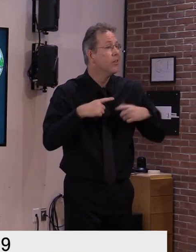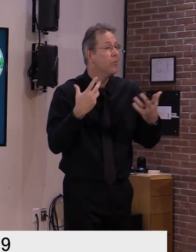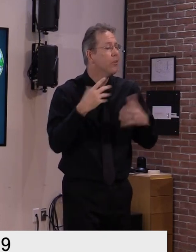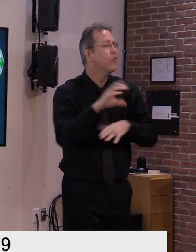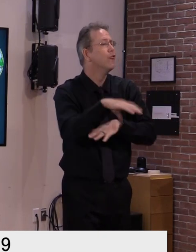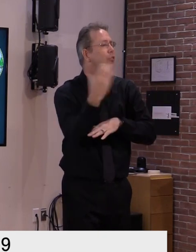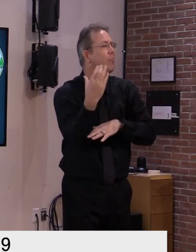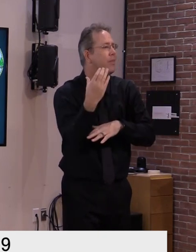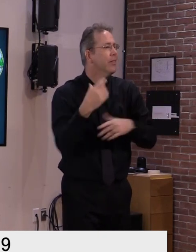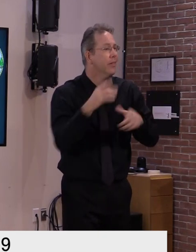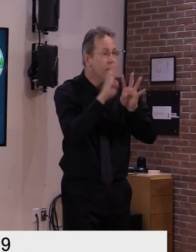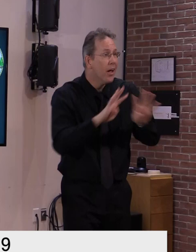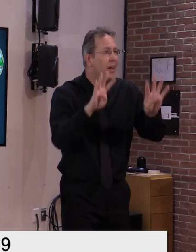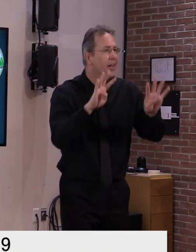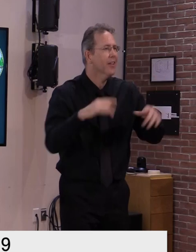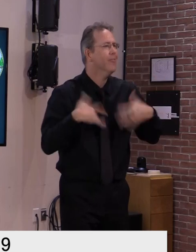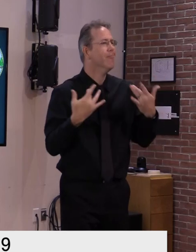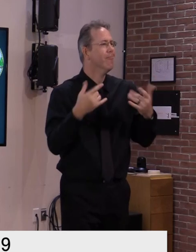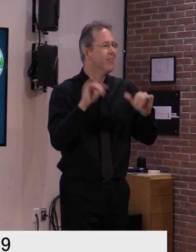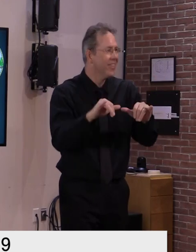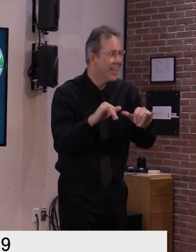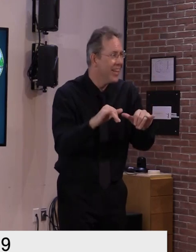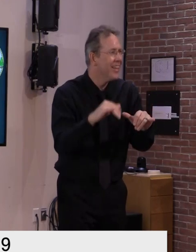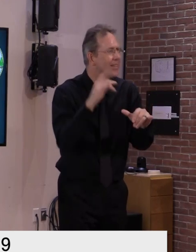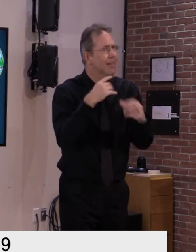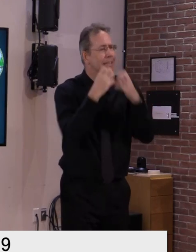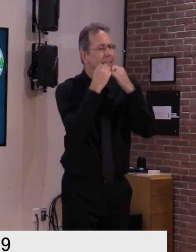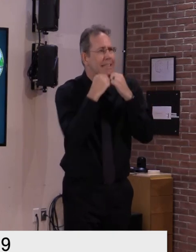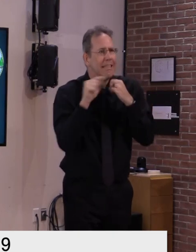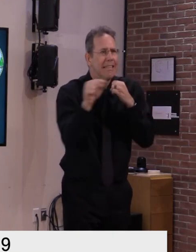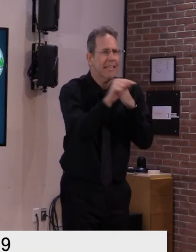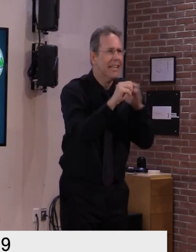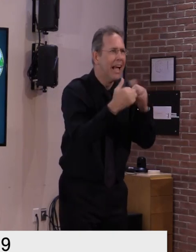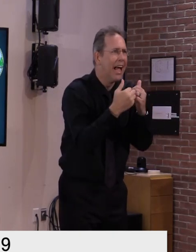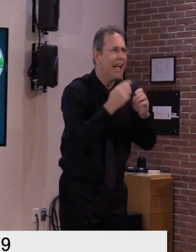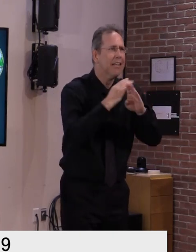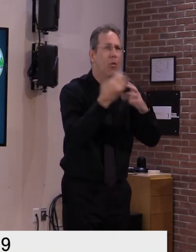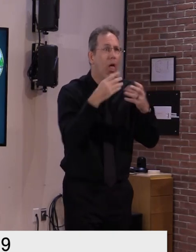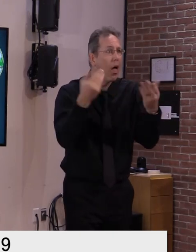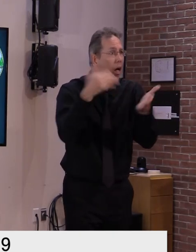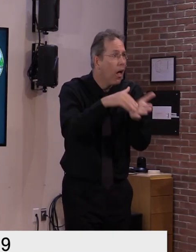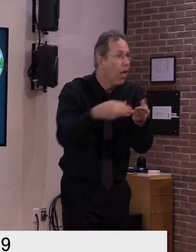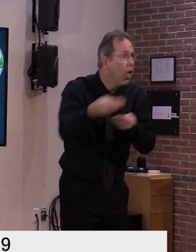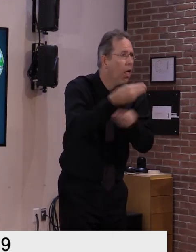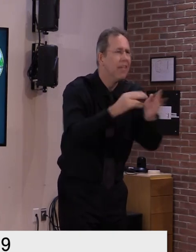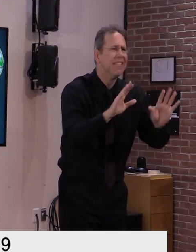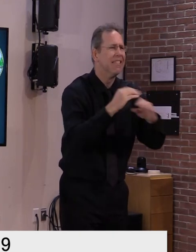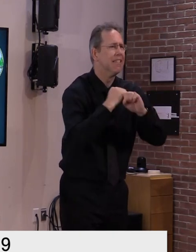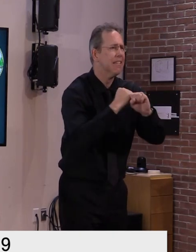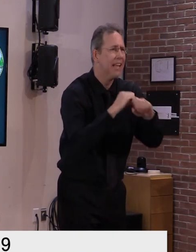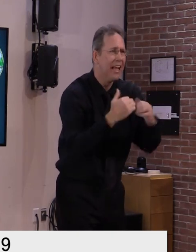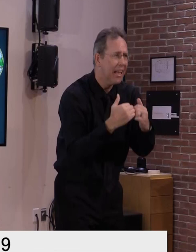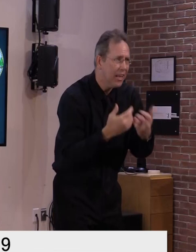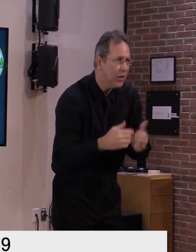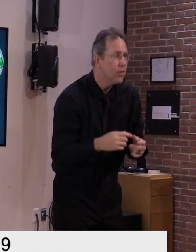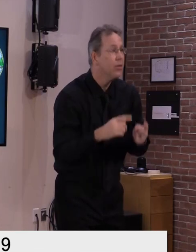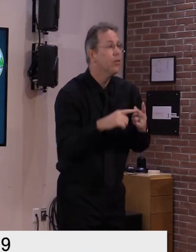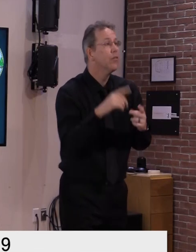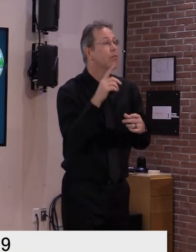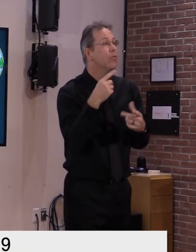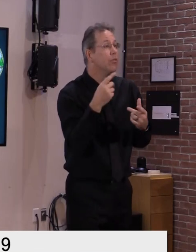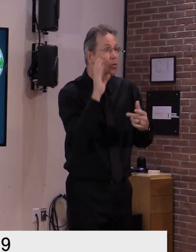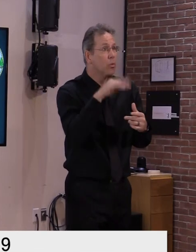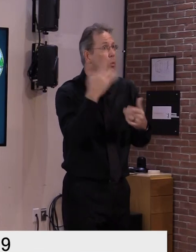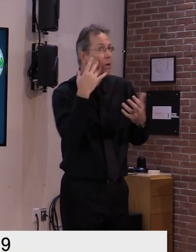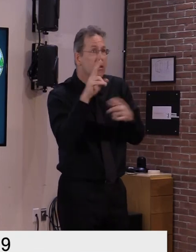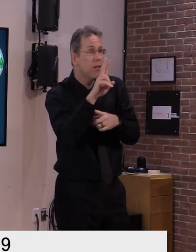closeness we all want. But with the recent news on vaccines, we now know there